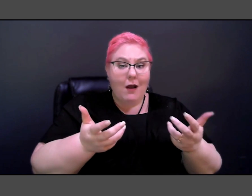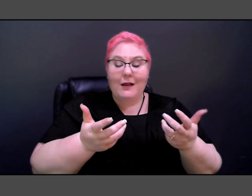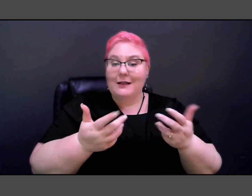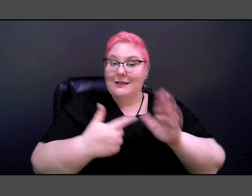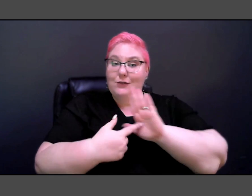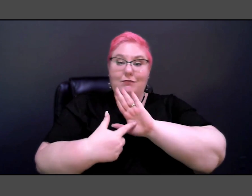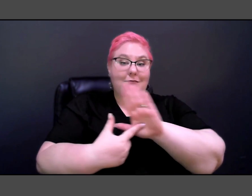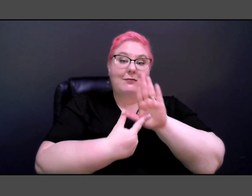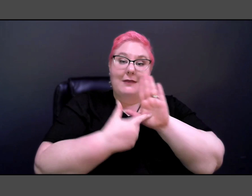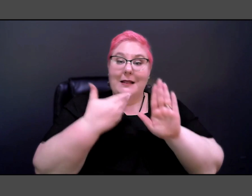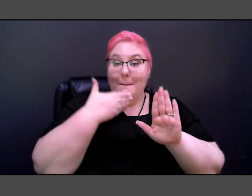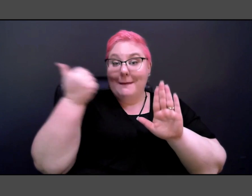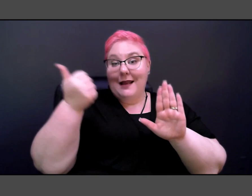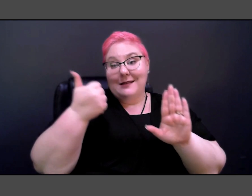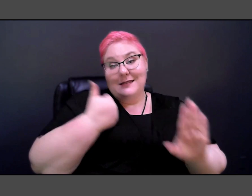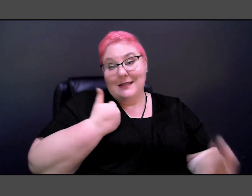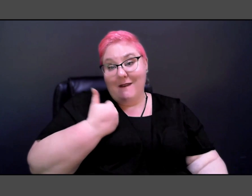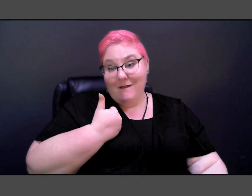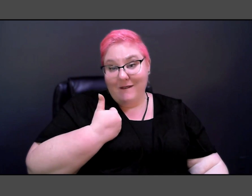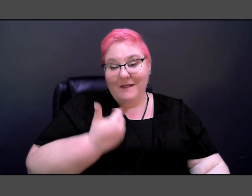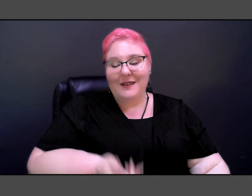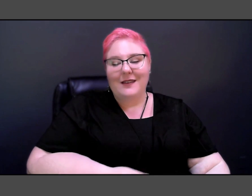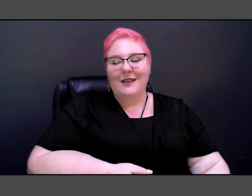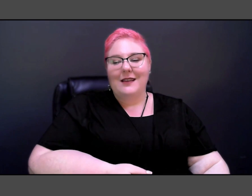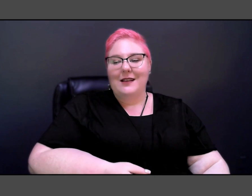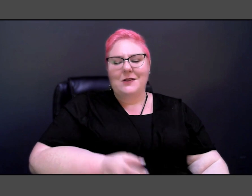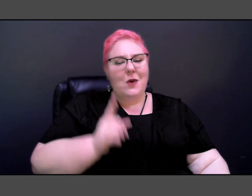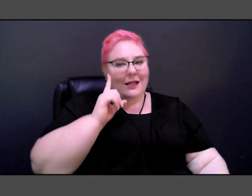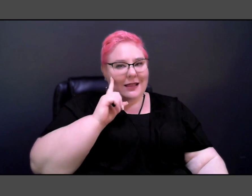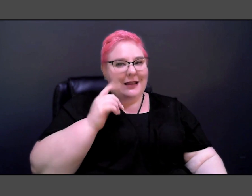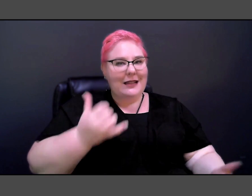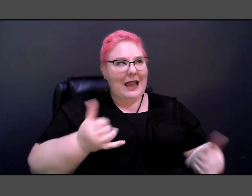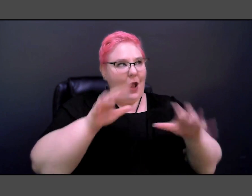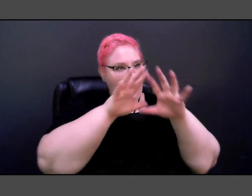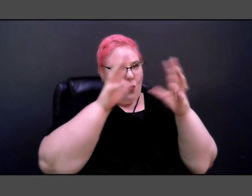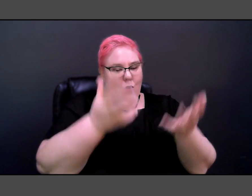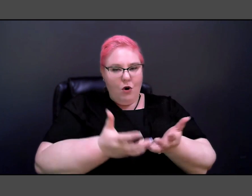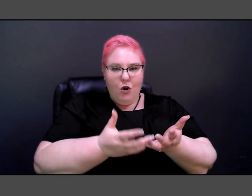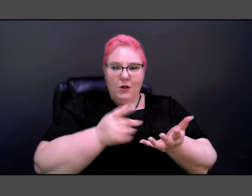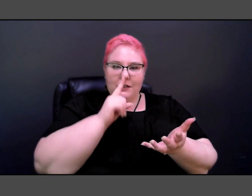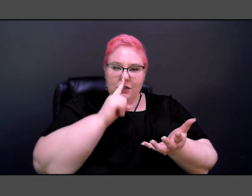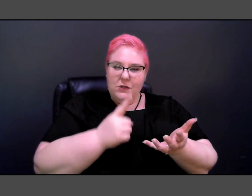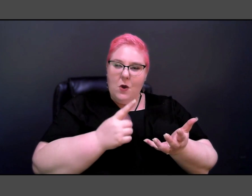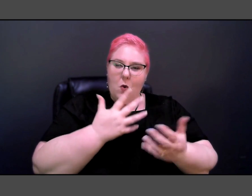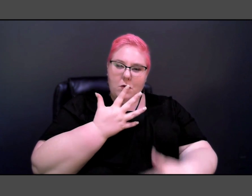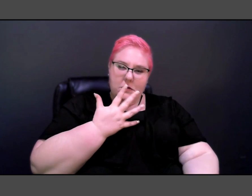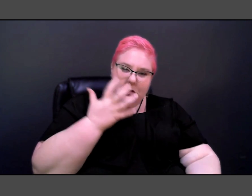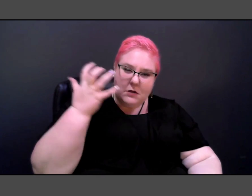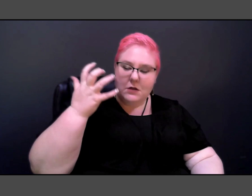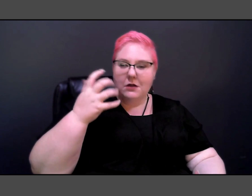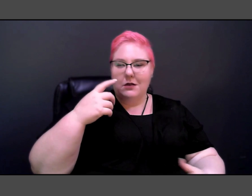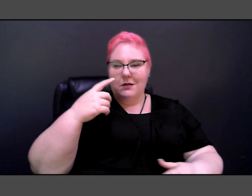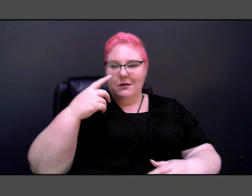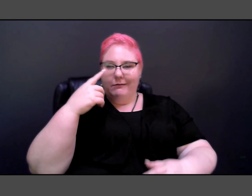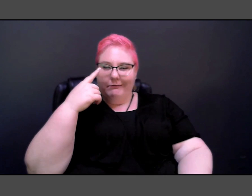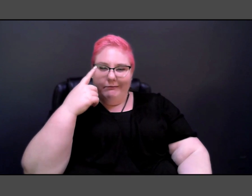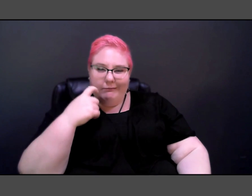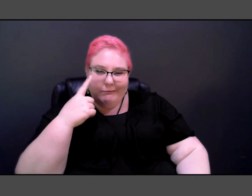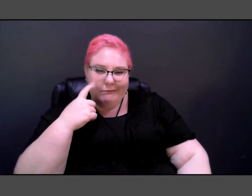I think that, we're in a world that's so cynical sometimes. And when